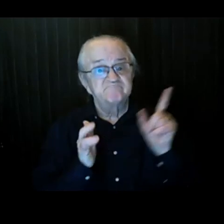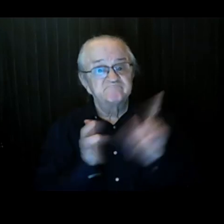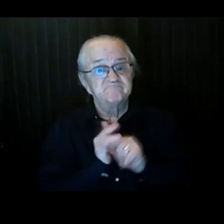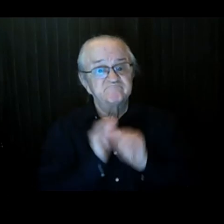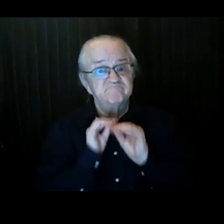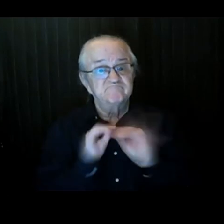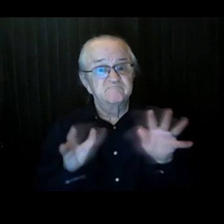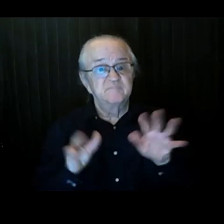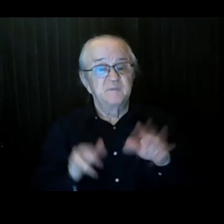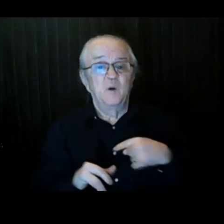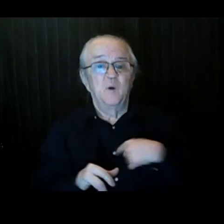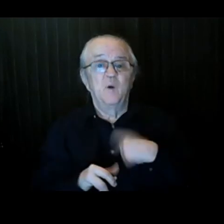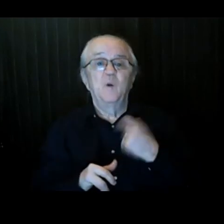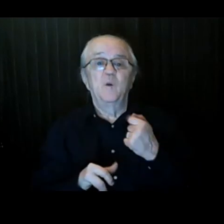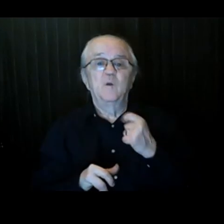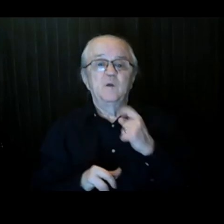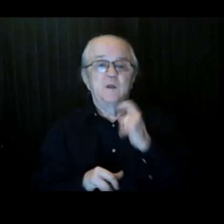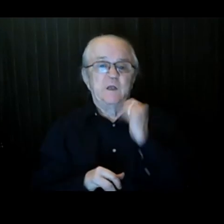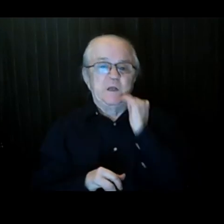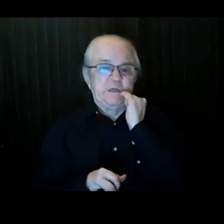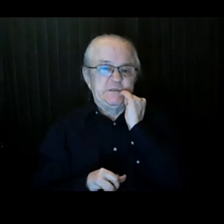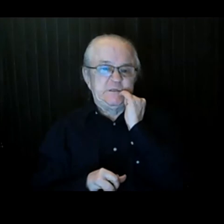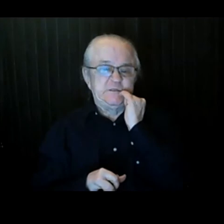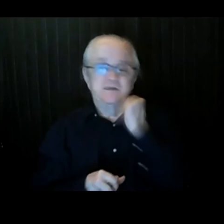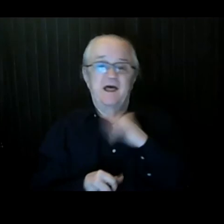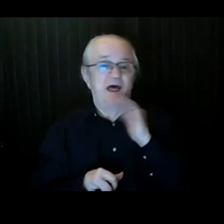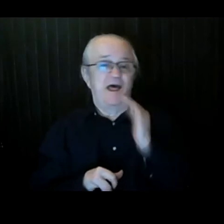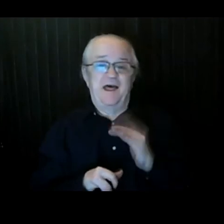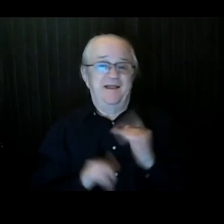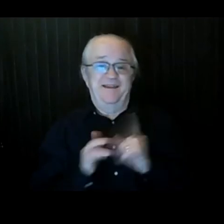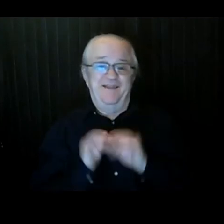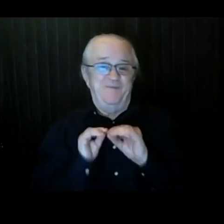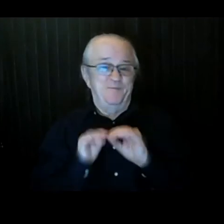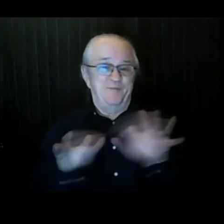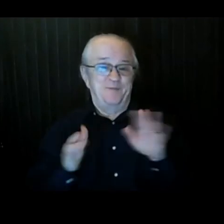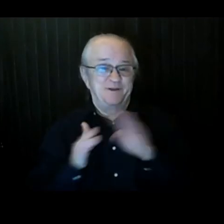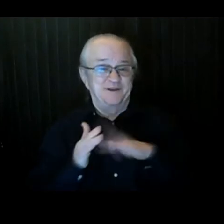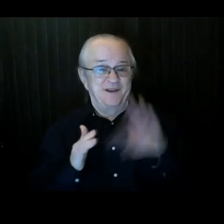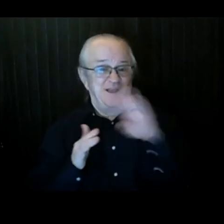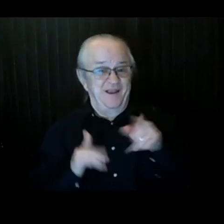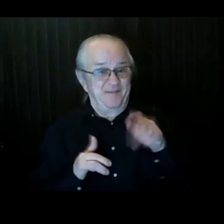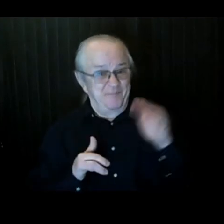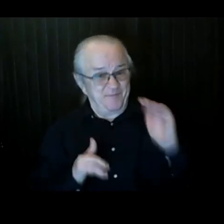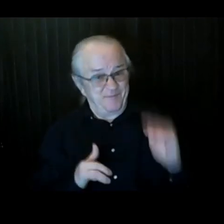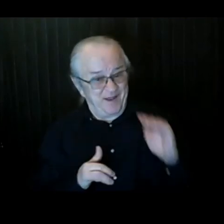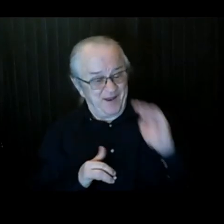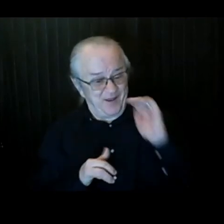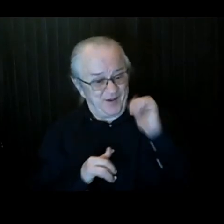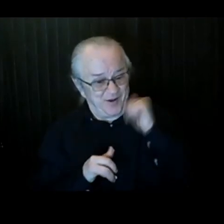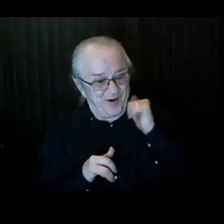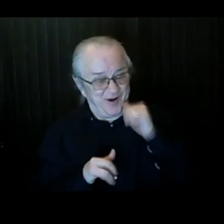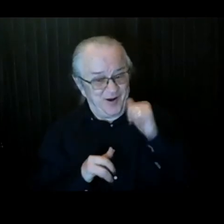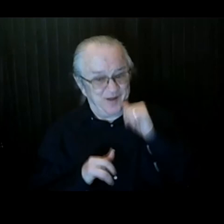I was a little jealous about because I had never been published in college. And here my little girl was in middle school getting